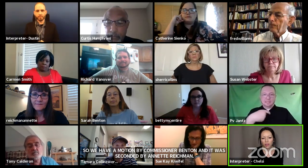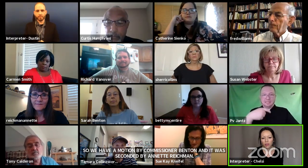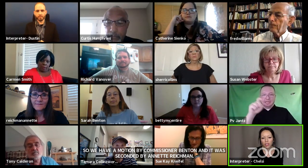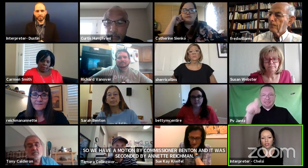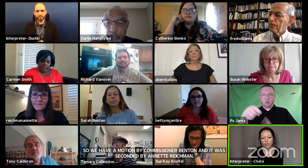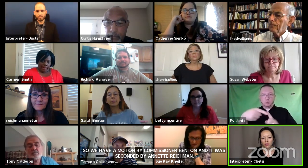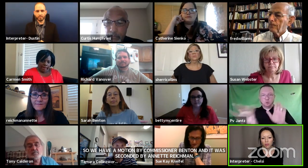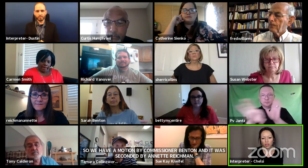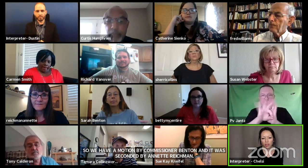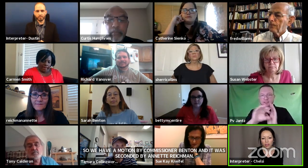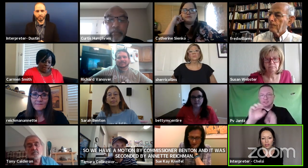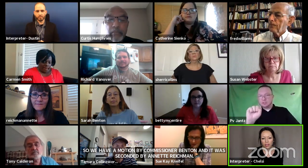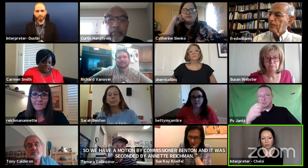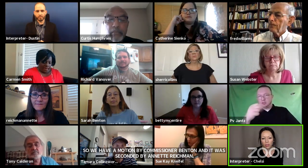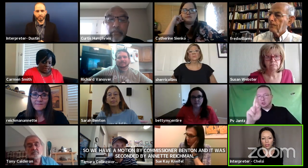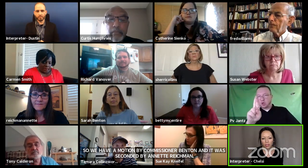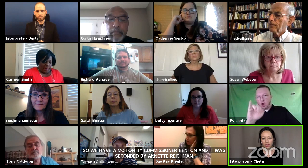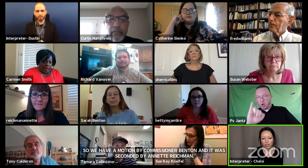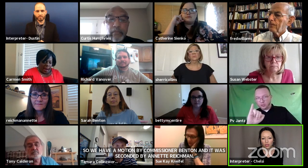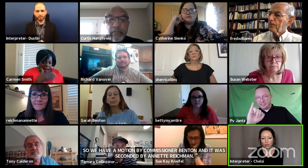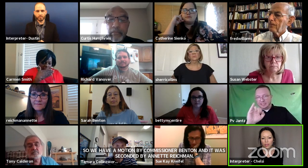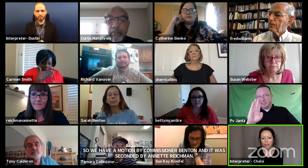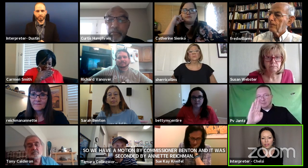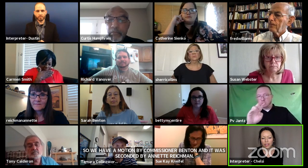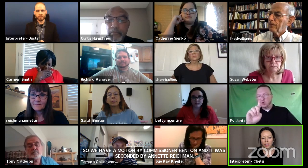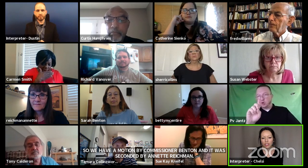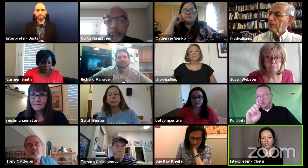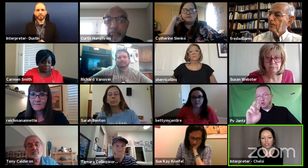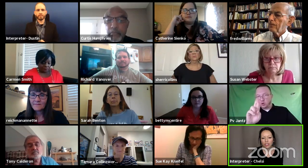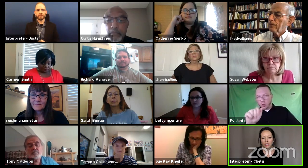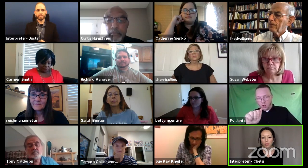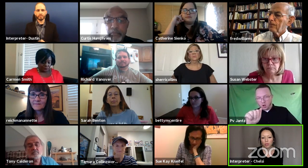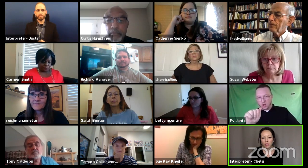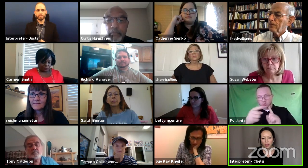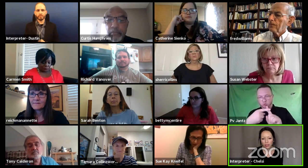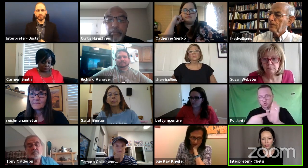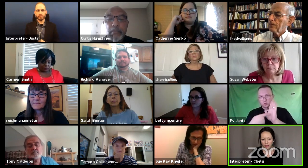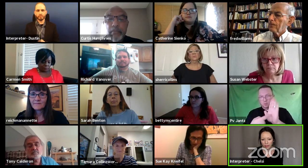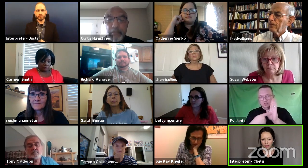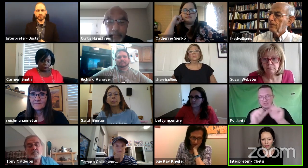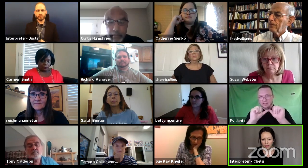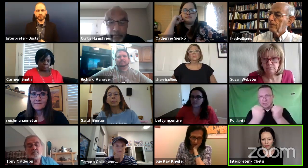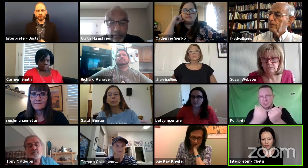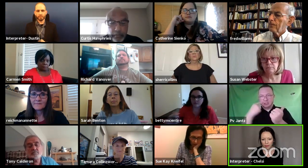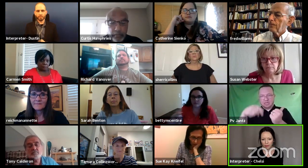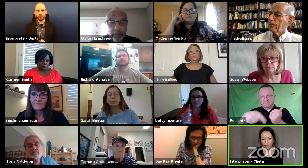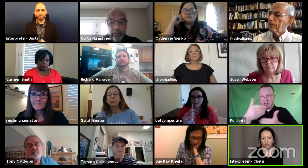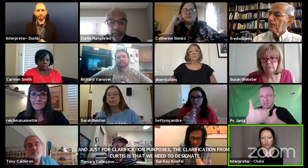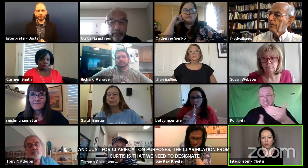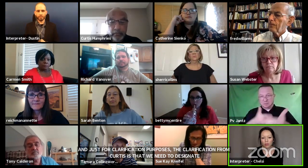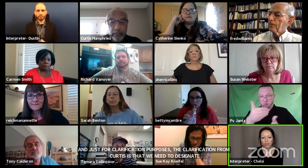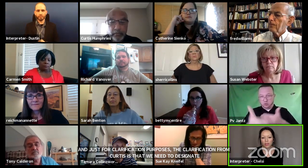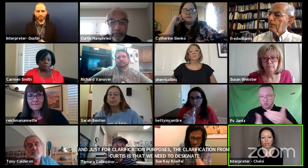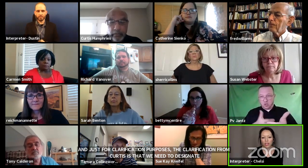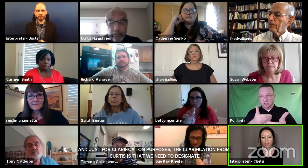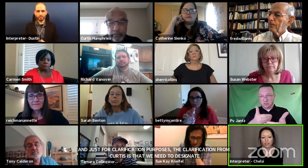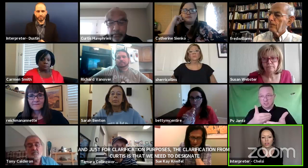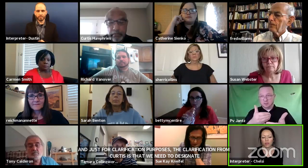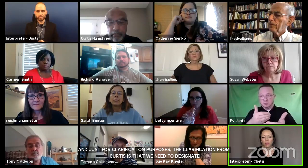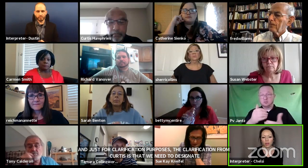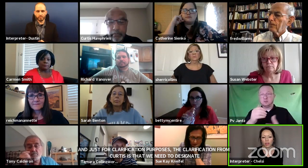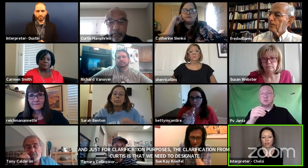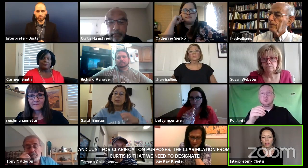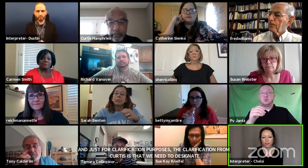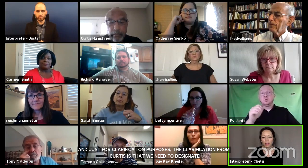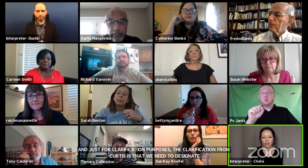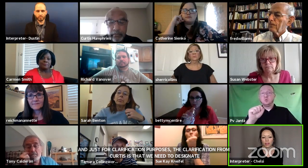the clarification from Curtis is that we need to designate Sherry Berta to represent the agency for